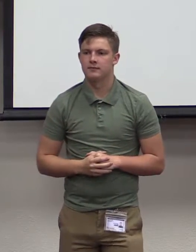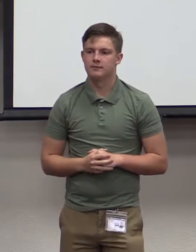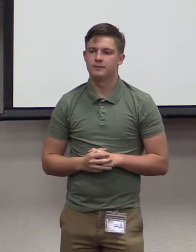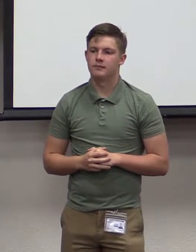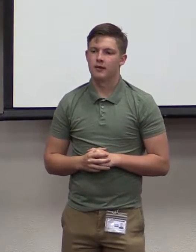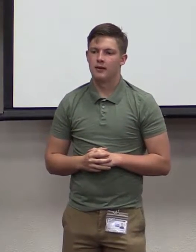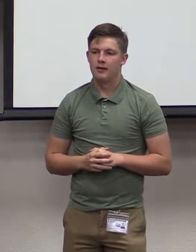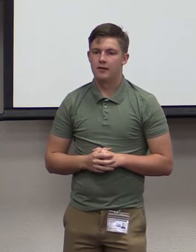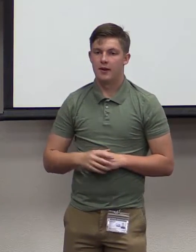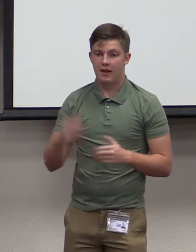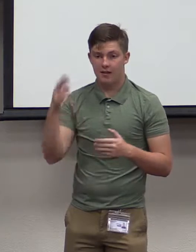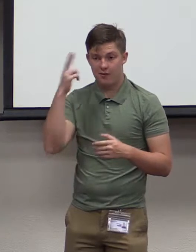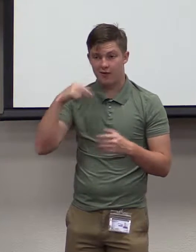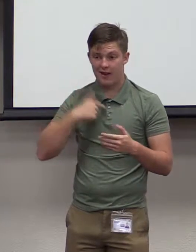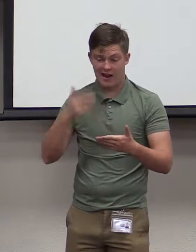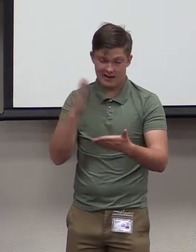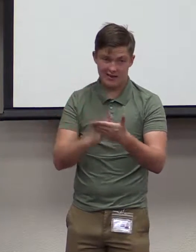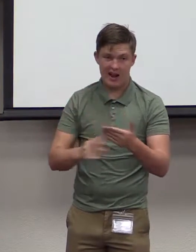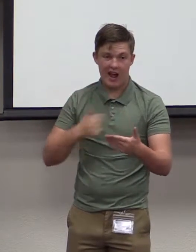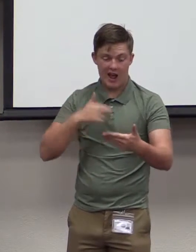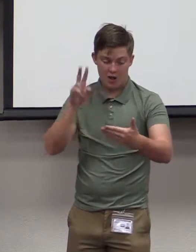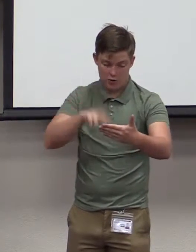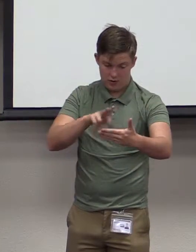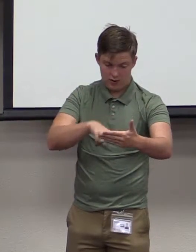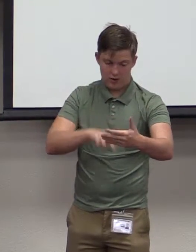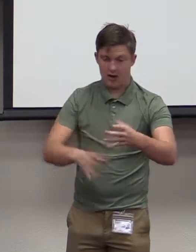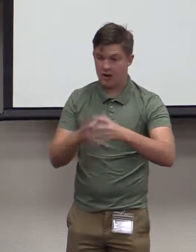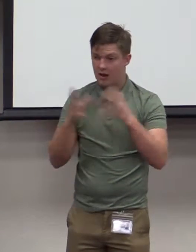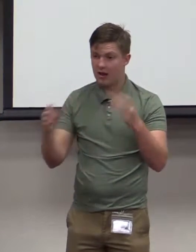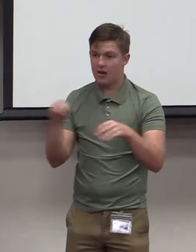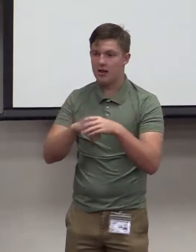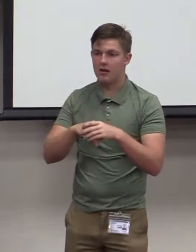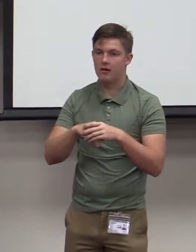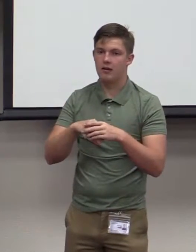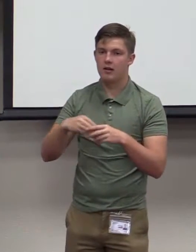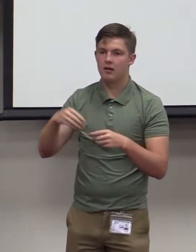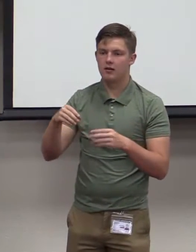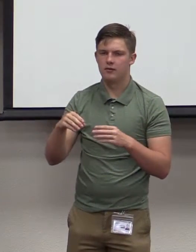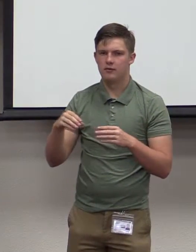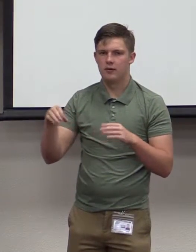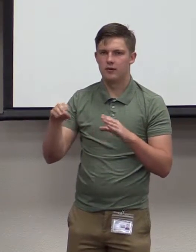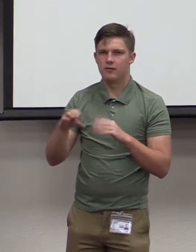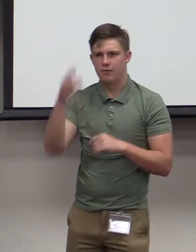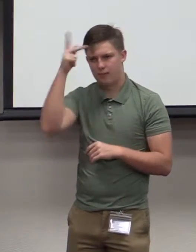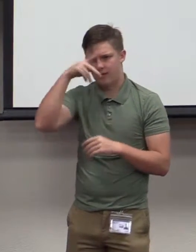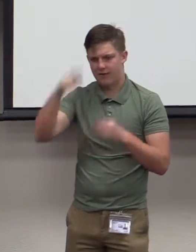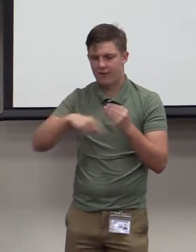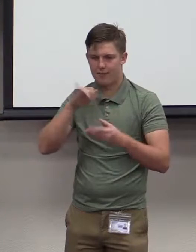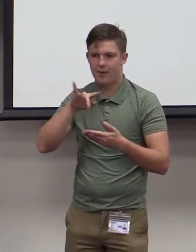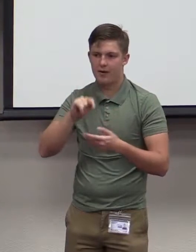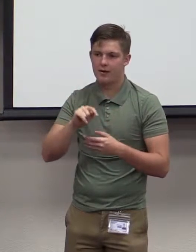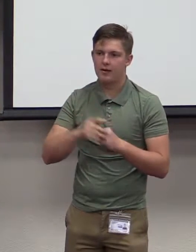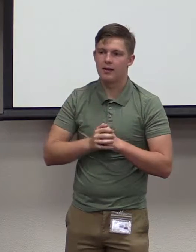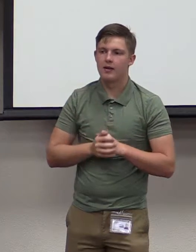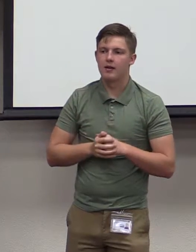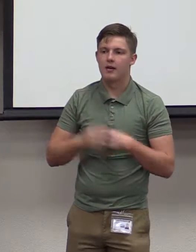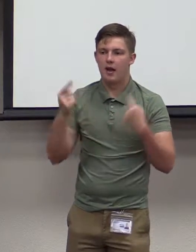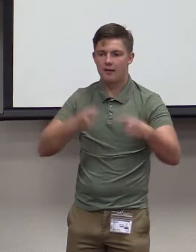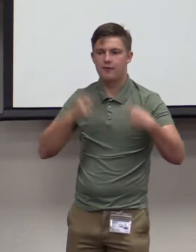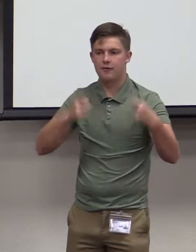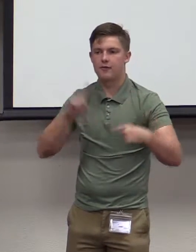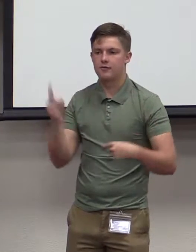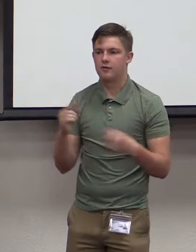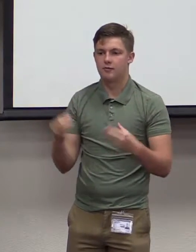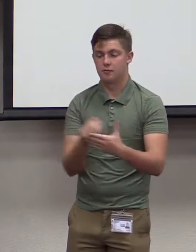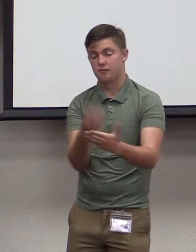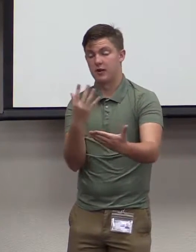And the reason I stopped on it is because I read a bunch of them in the New Testament or in Proverbs about it, And quarreling just jumped